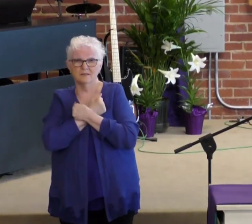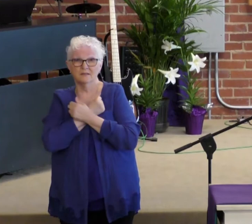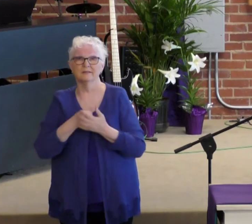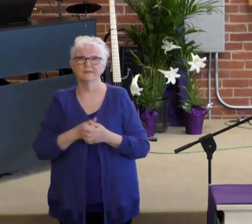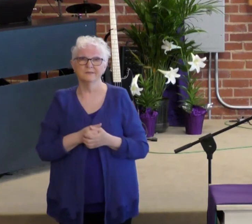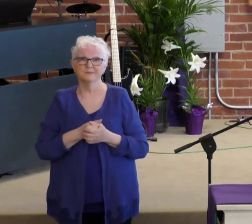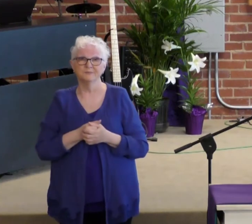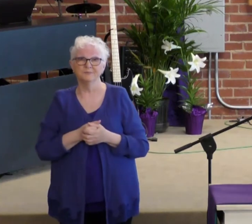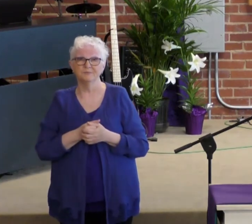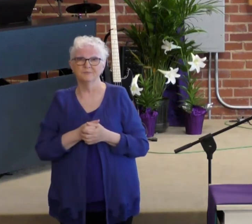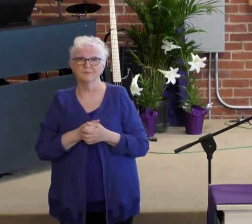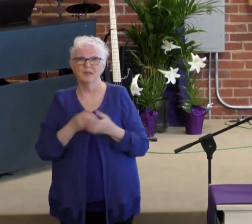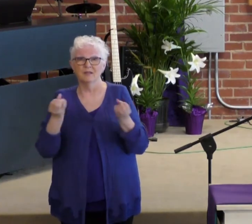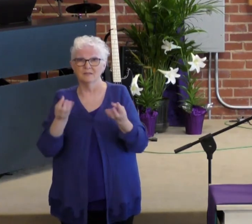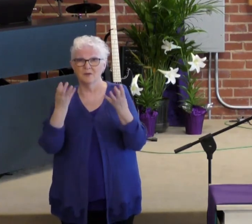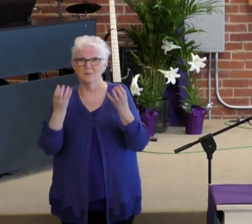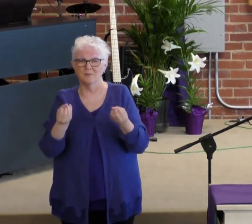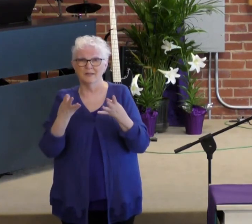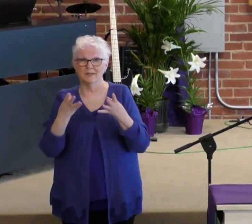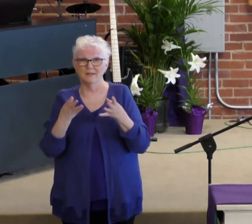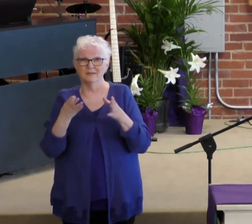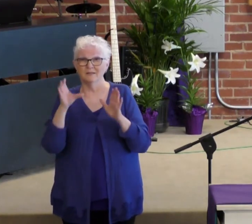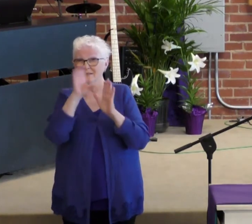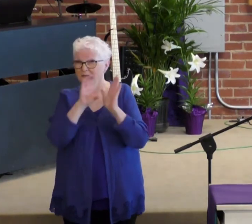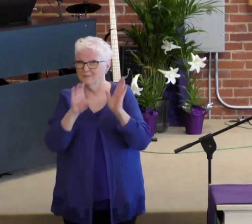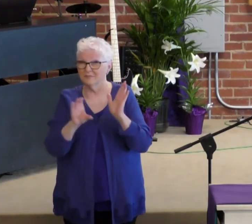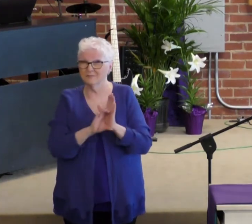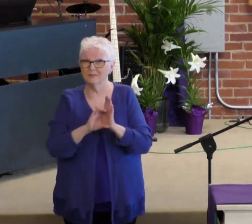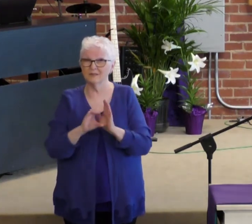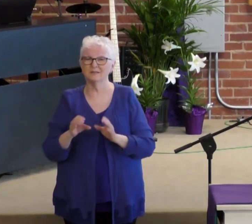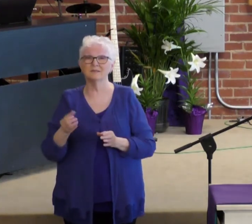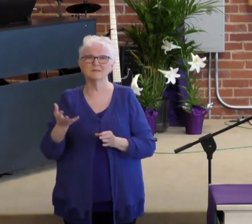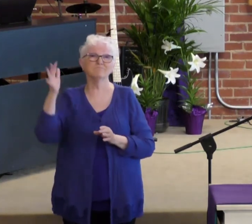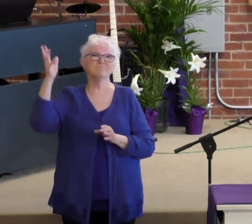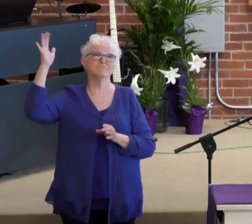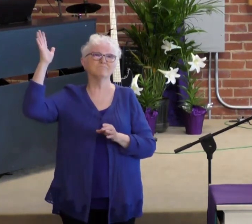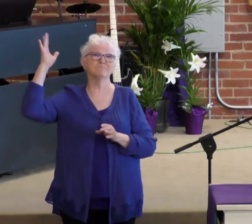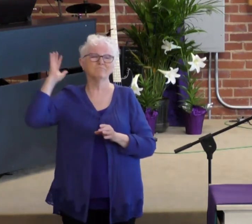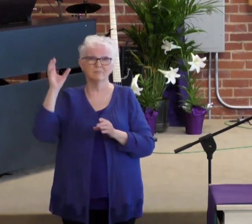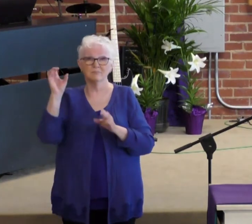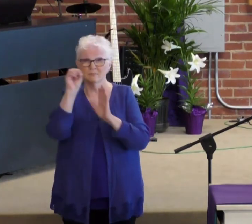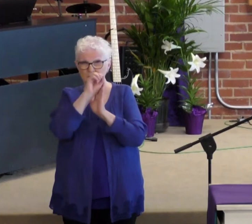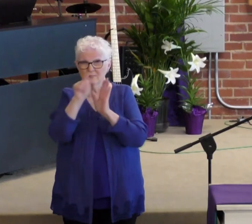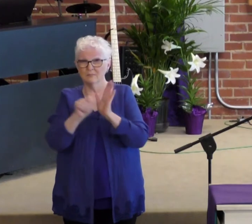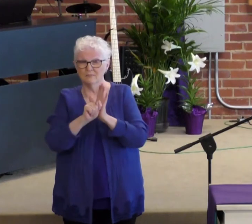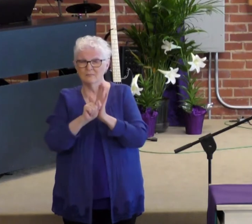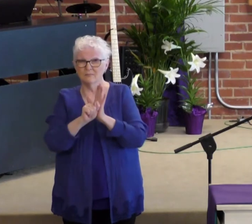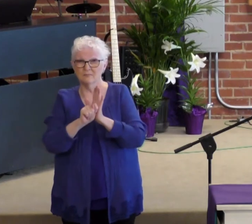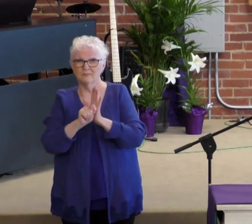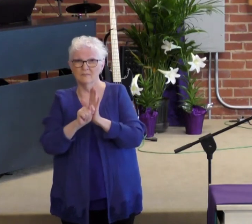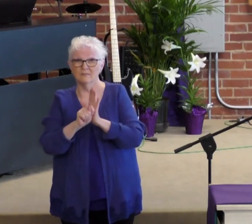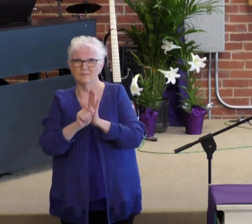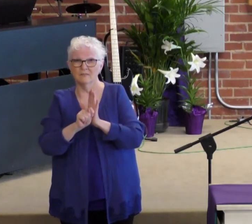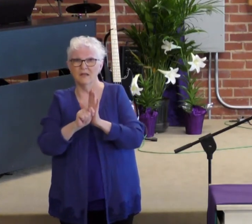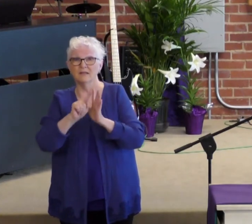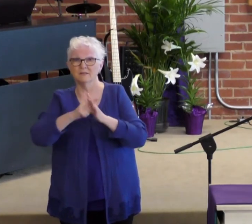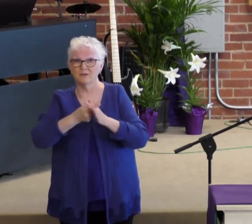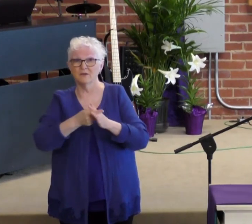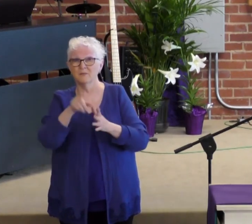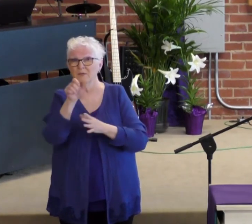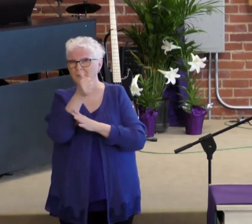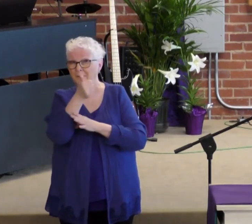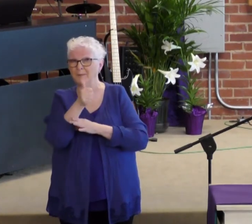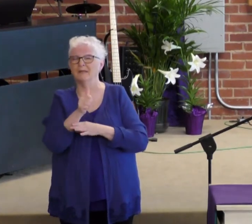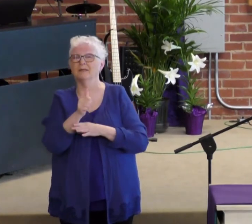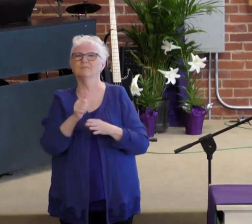many commandments in the Old Testament. They began with what I call the Big Ten. And we have